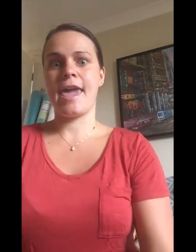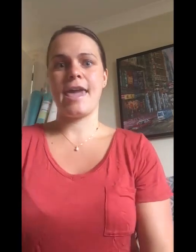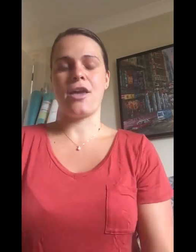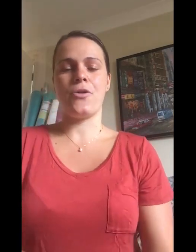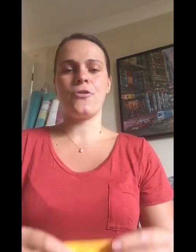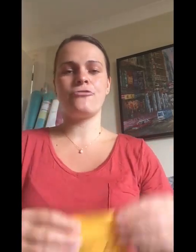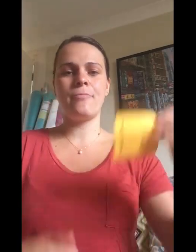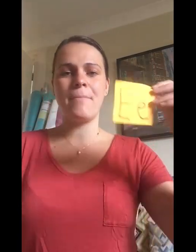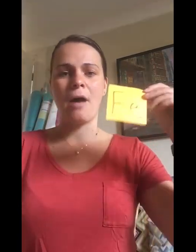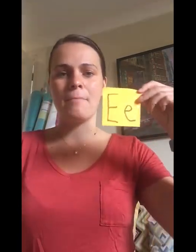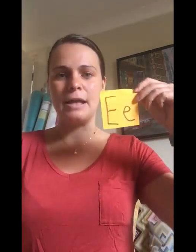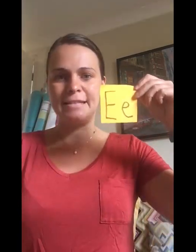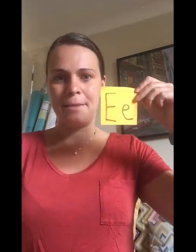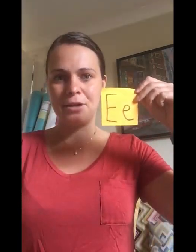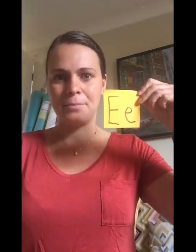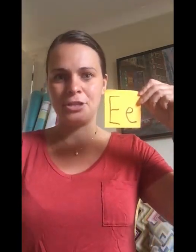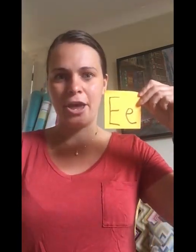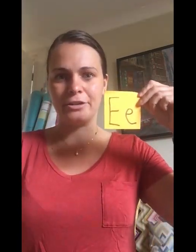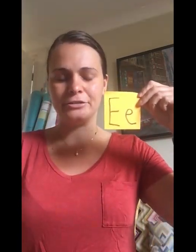E. Who can remember my tip number 2?